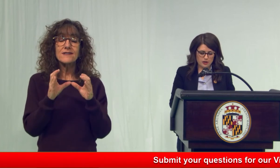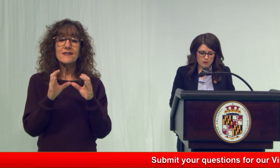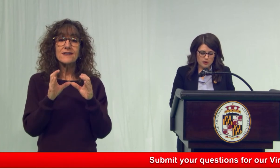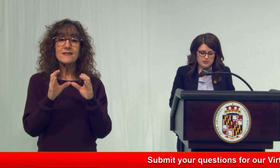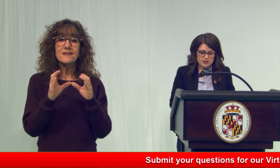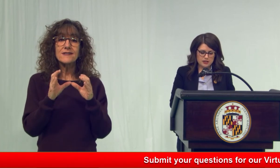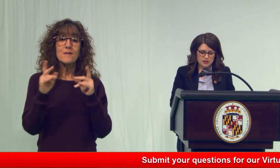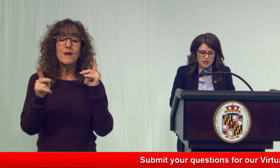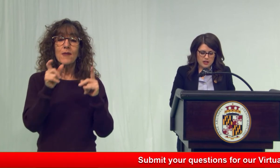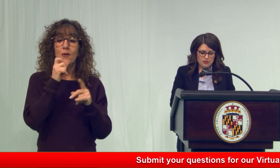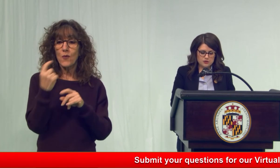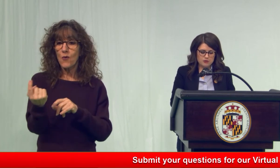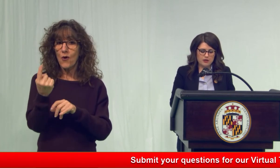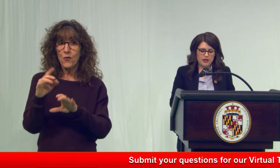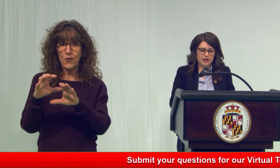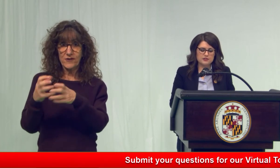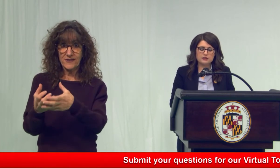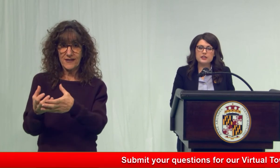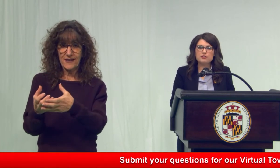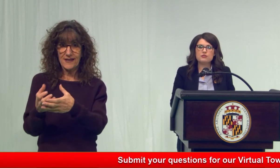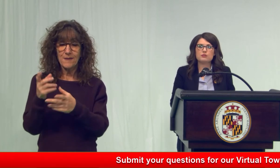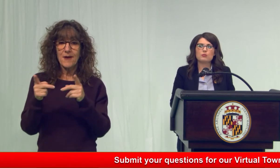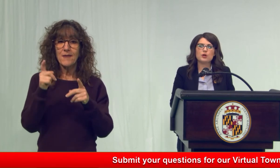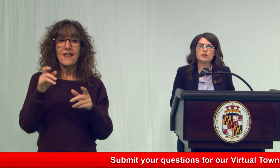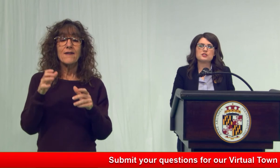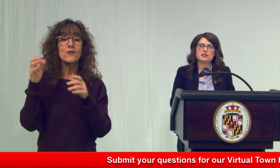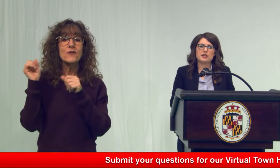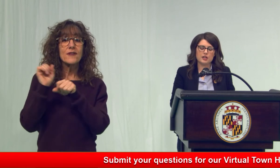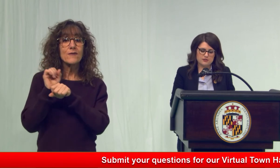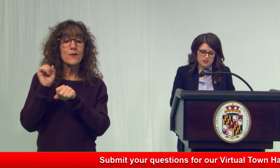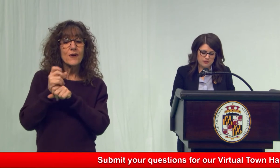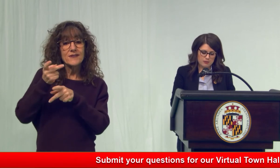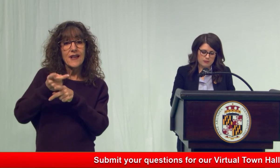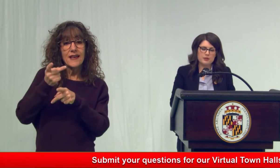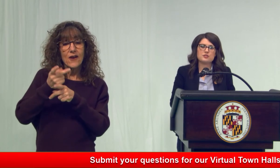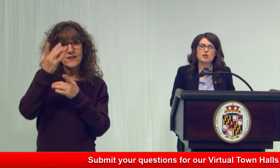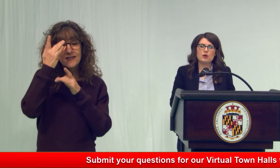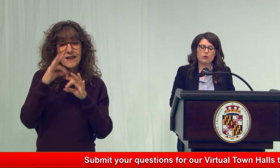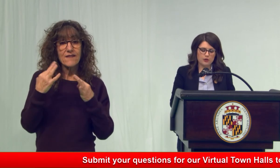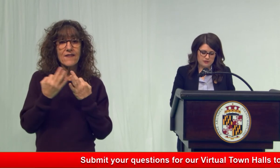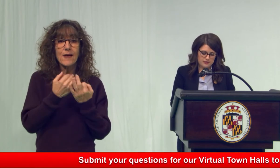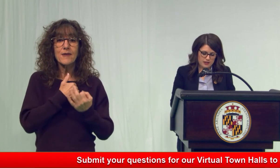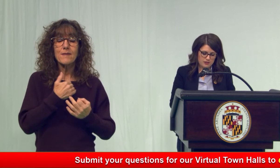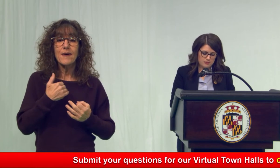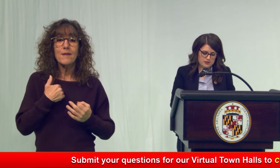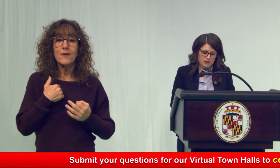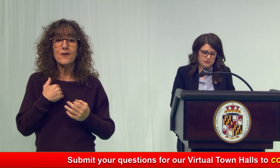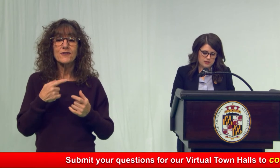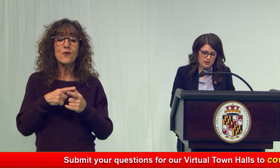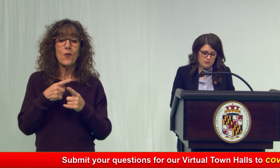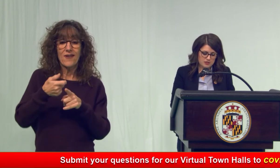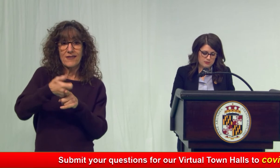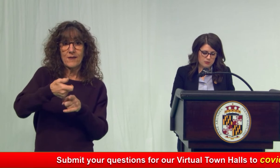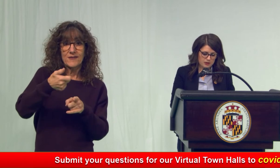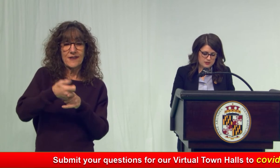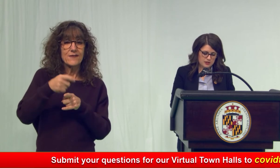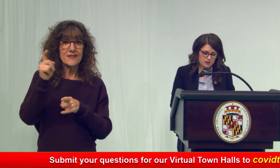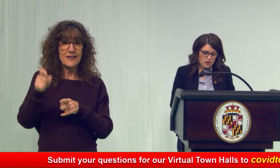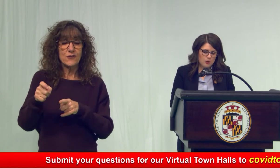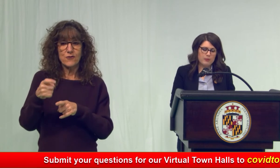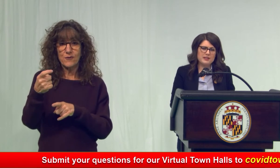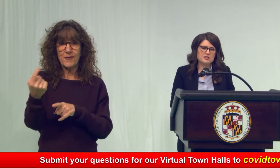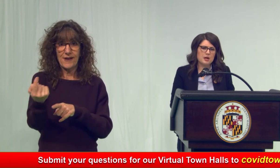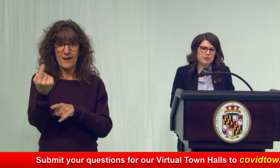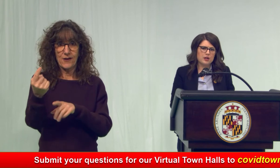are in quarantine, those who have to leave work to take care of sick family members, or if they themselves need to be